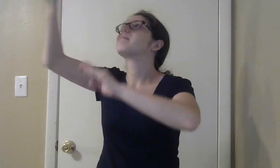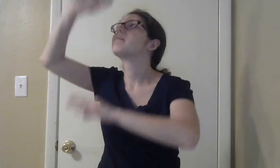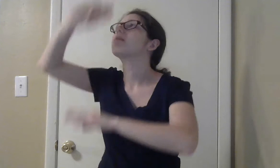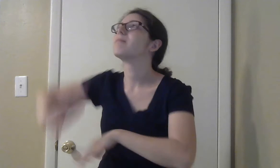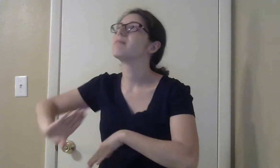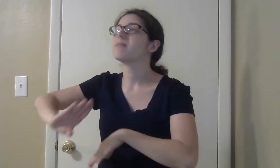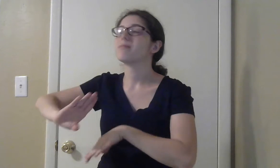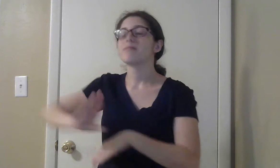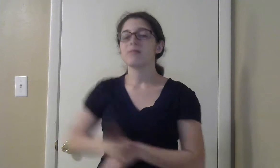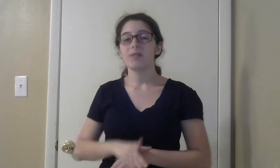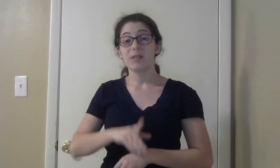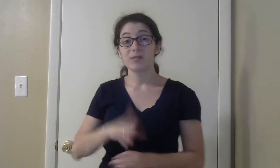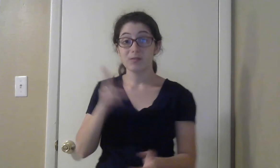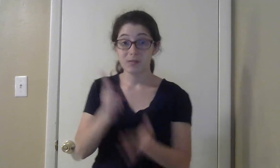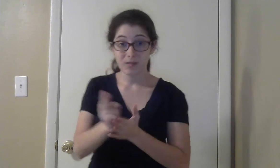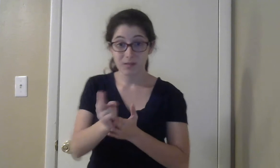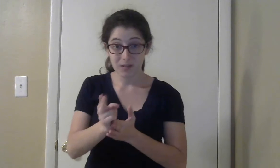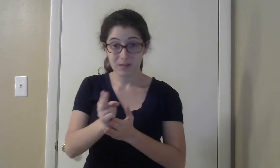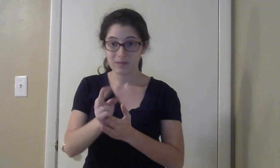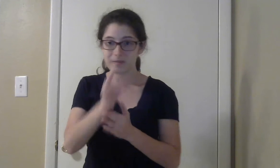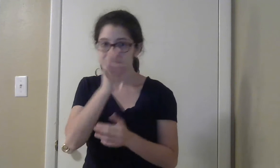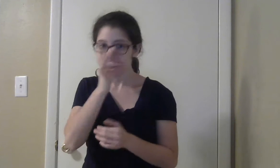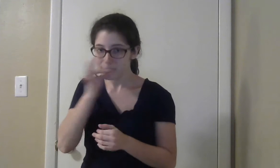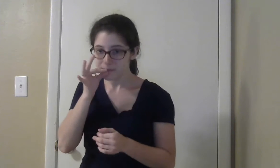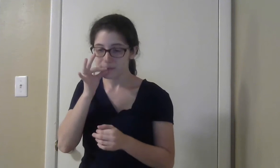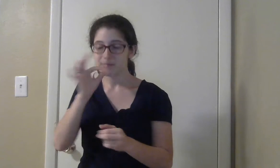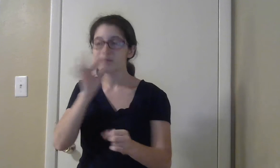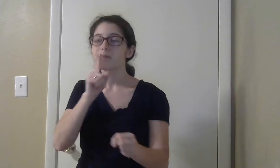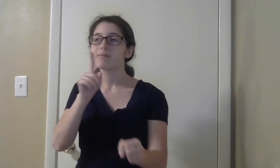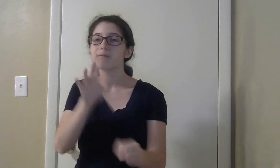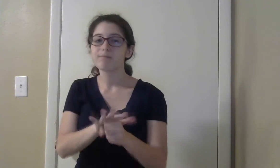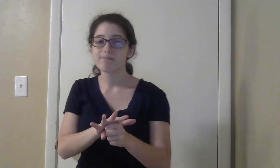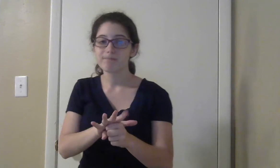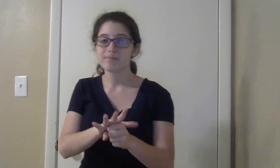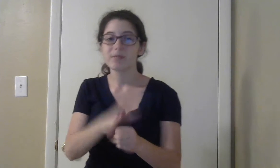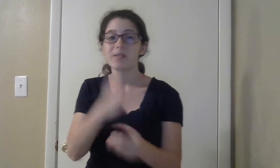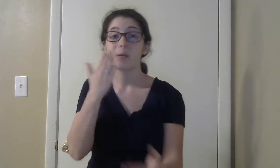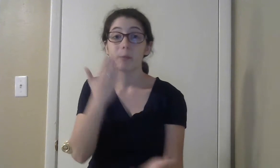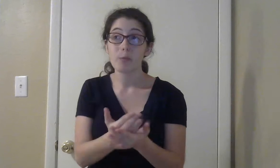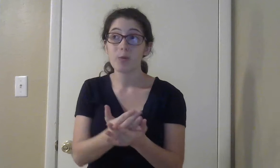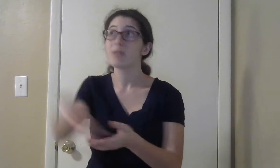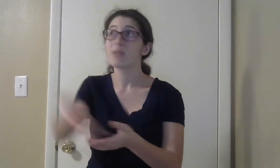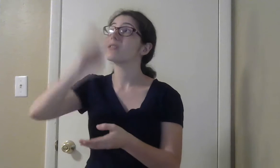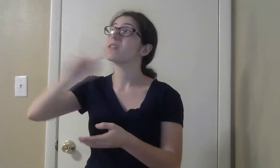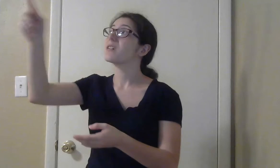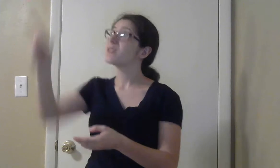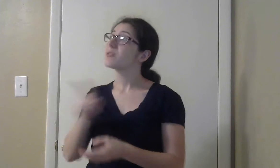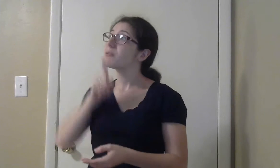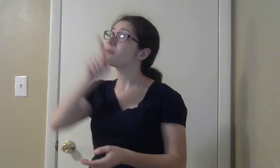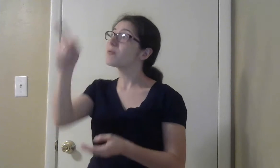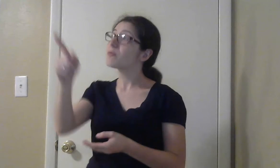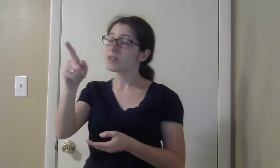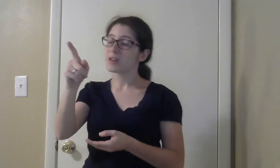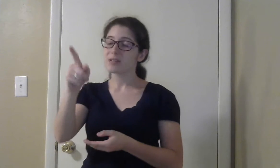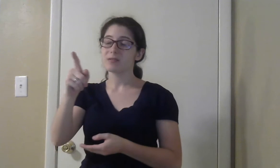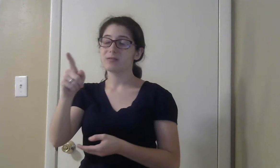test and confirmation that God is real to us, since in many situations, God is the only